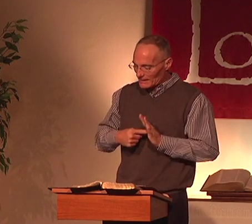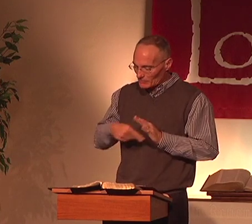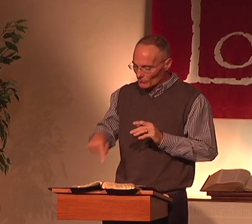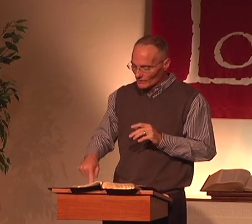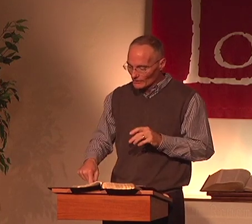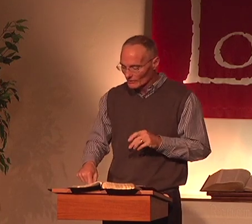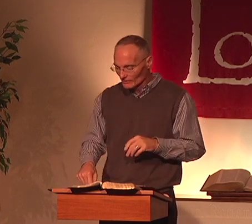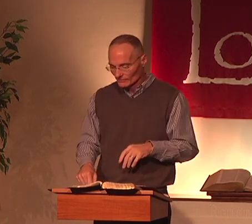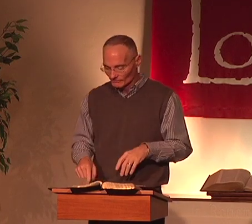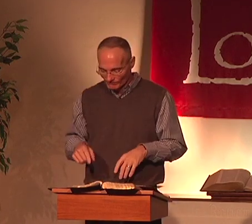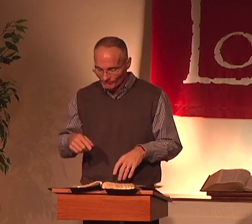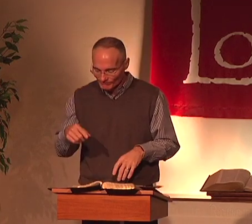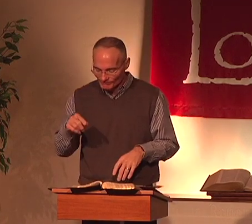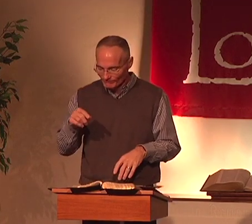The last Example here